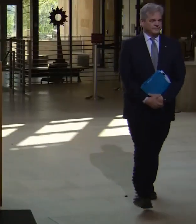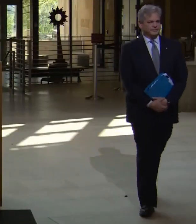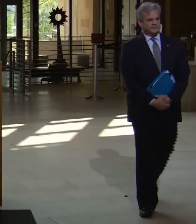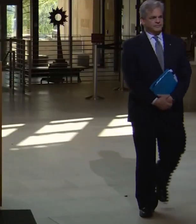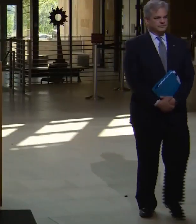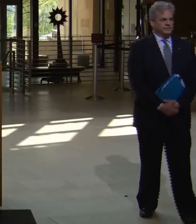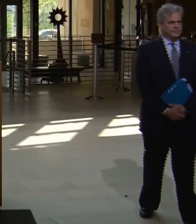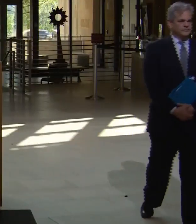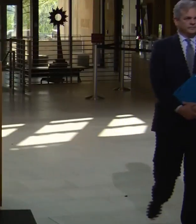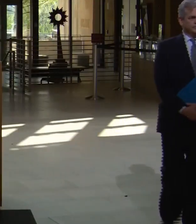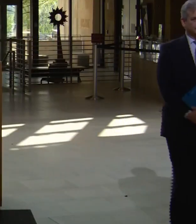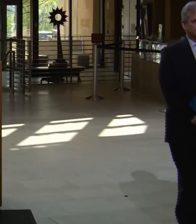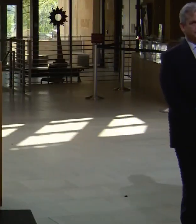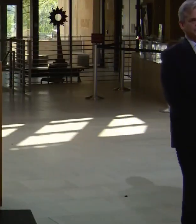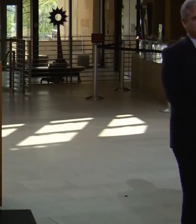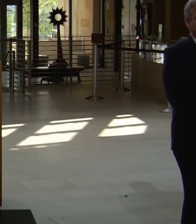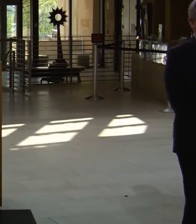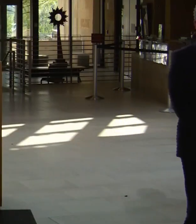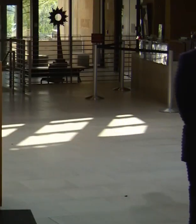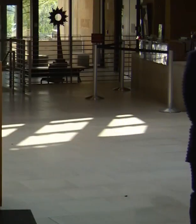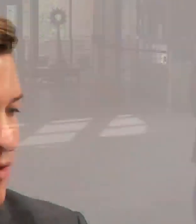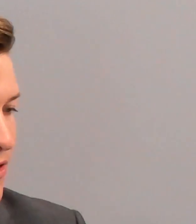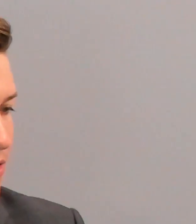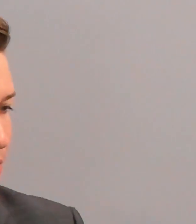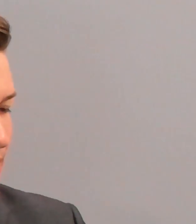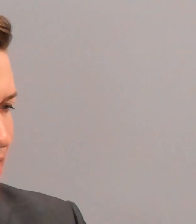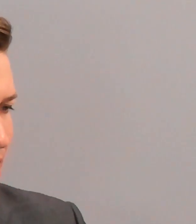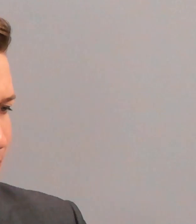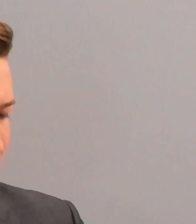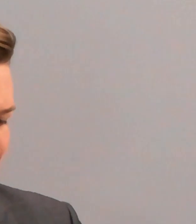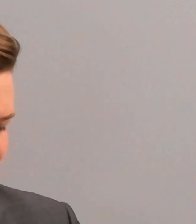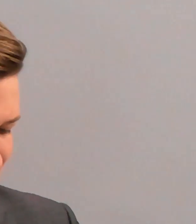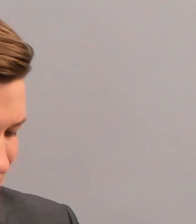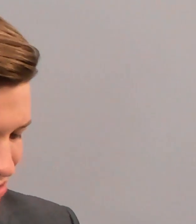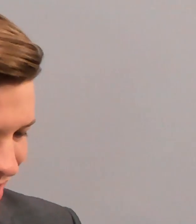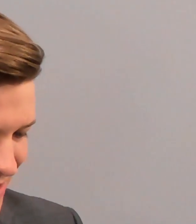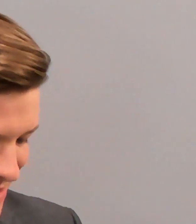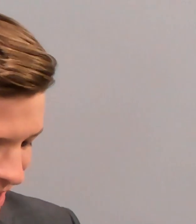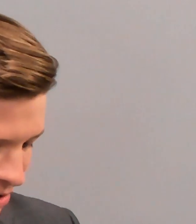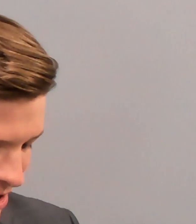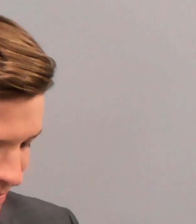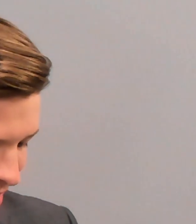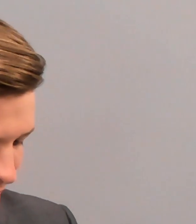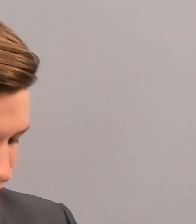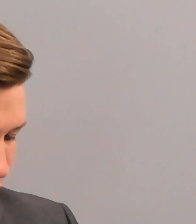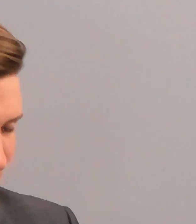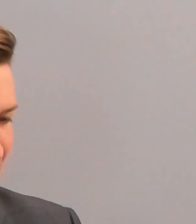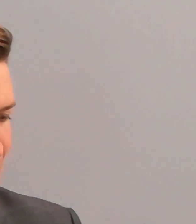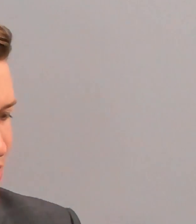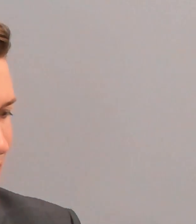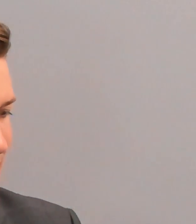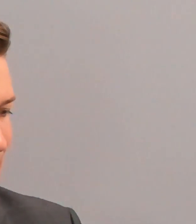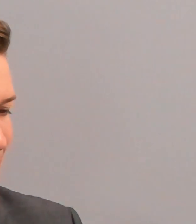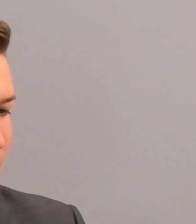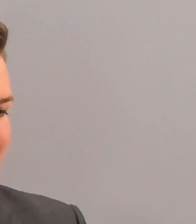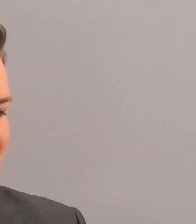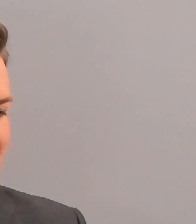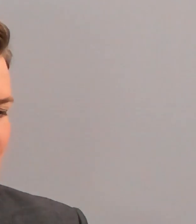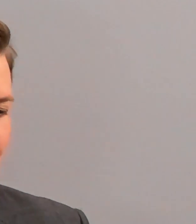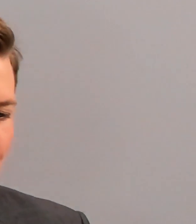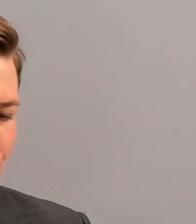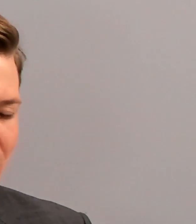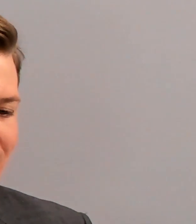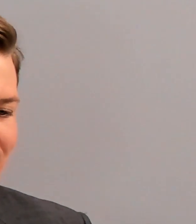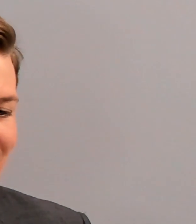Steve Adler, and Dr. Mark Escott, the interim health authority for Austin Travis County. What they were talking about was